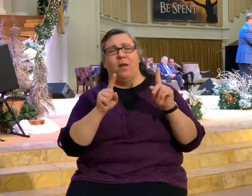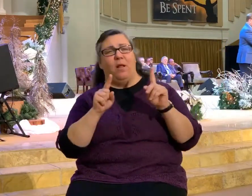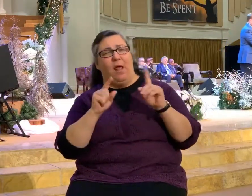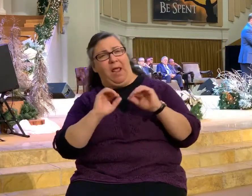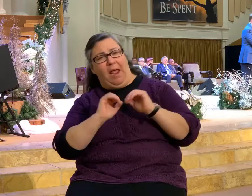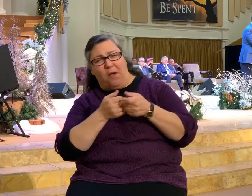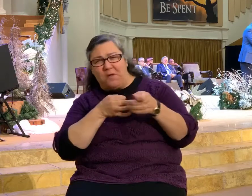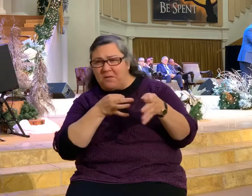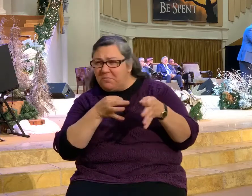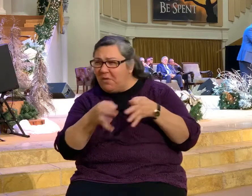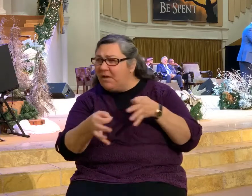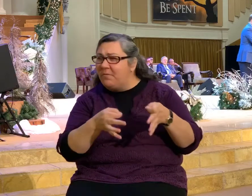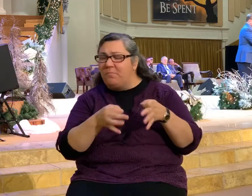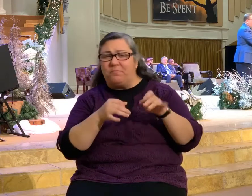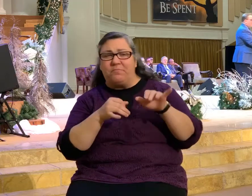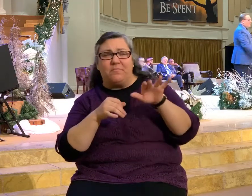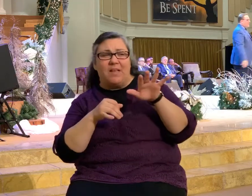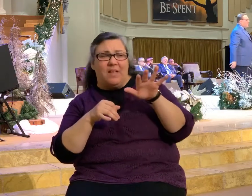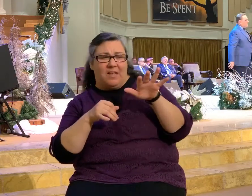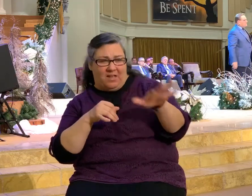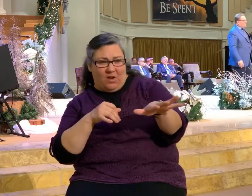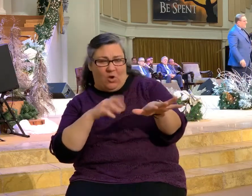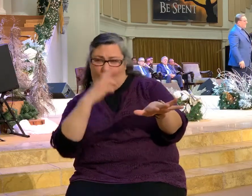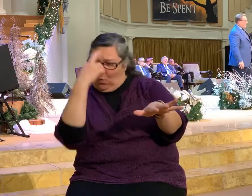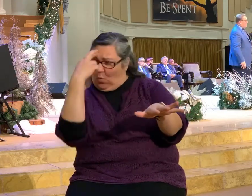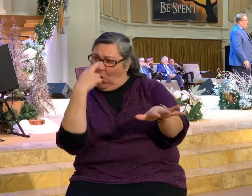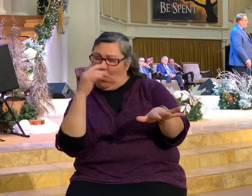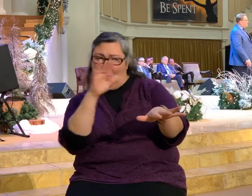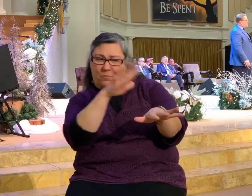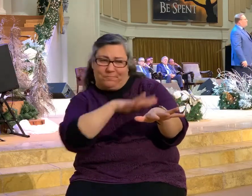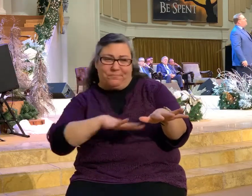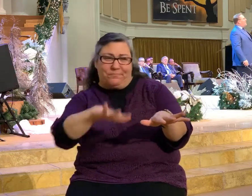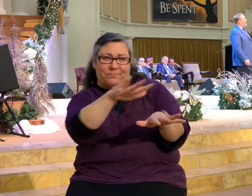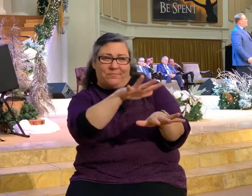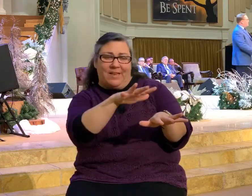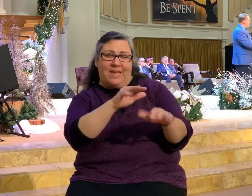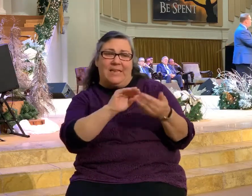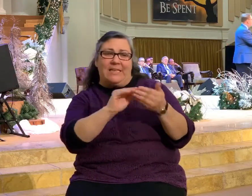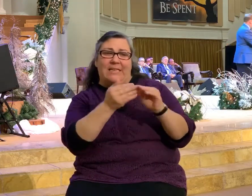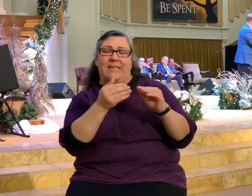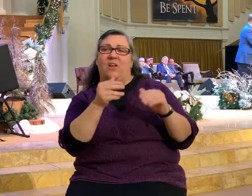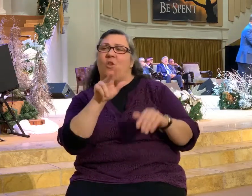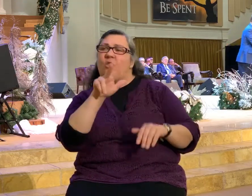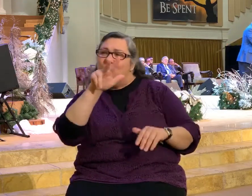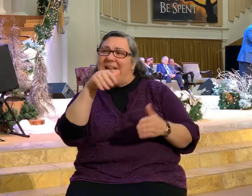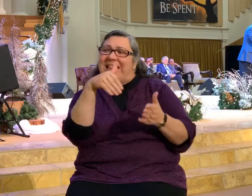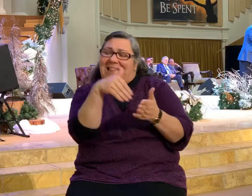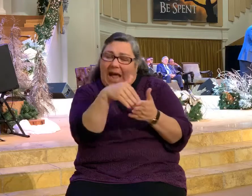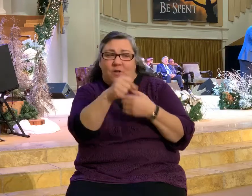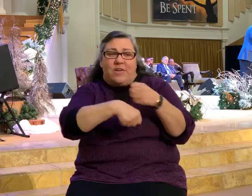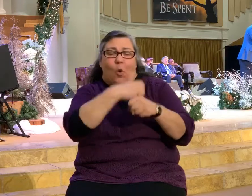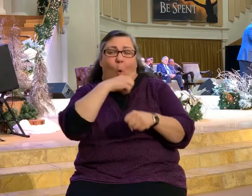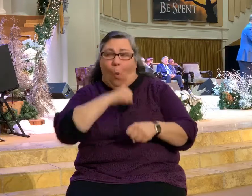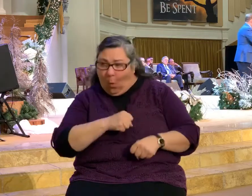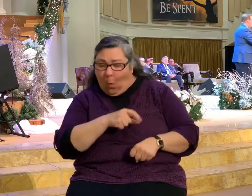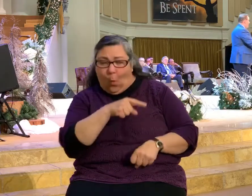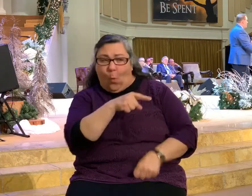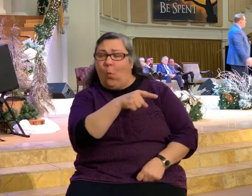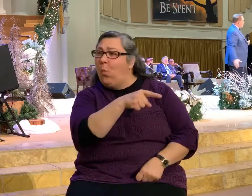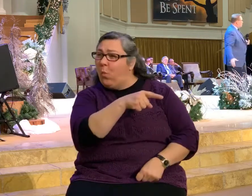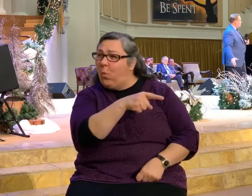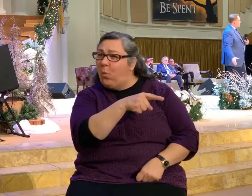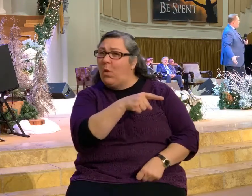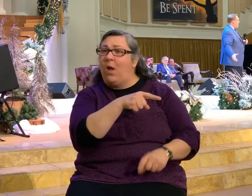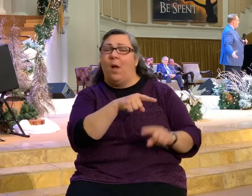is that it is a city that is 3,000 years old, that is